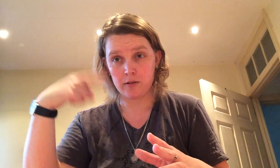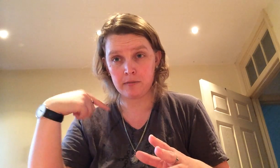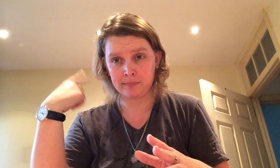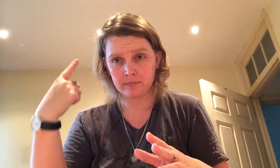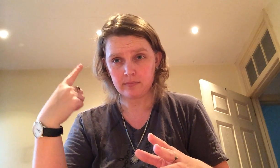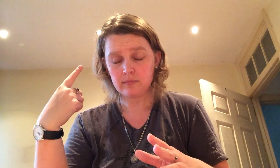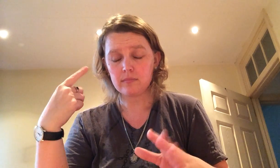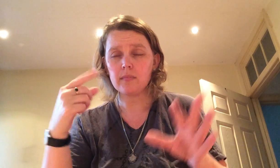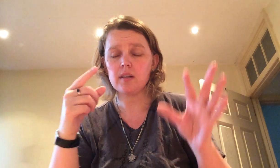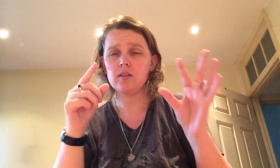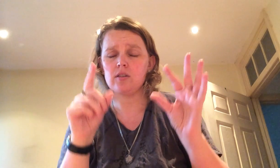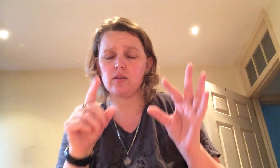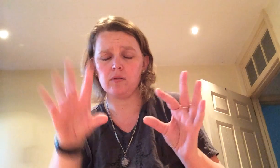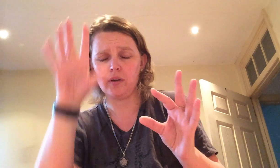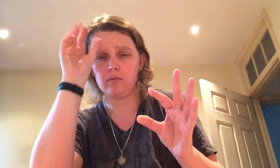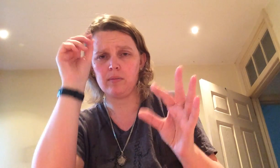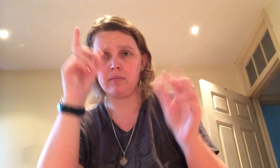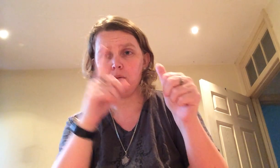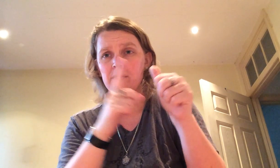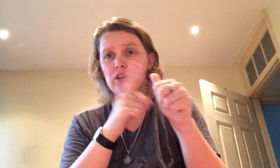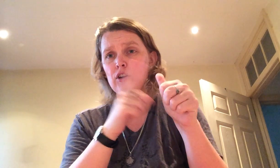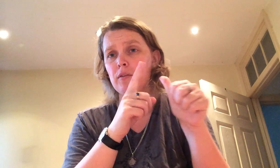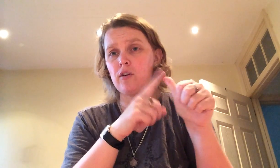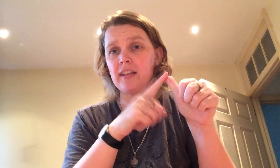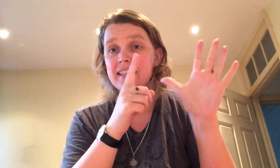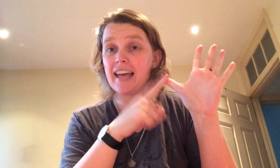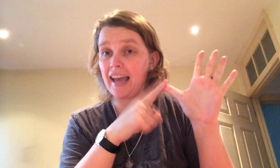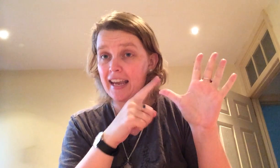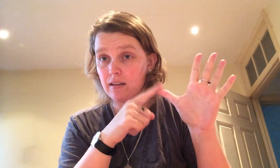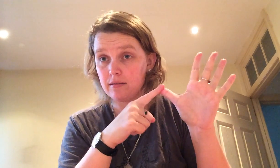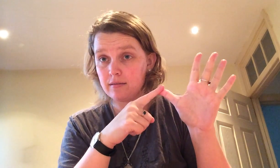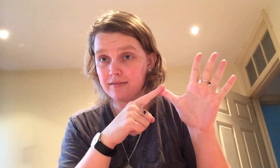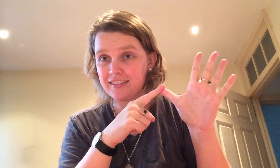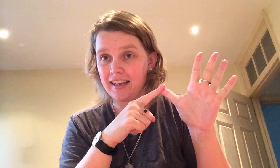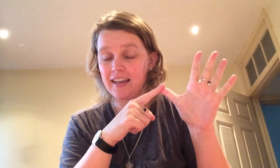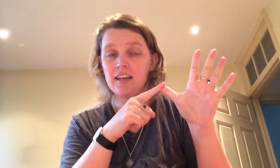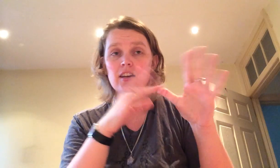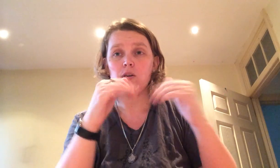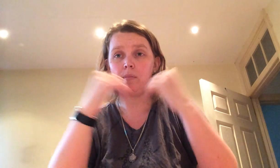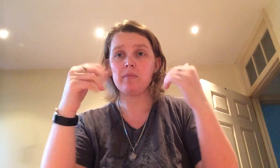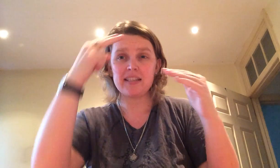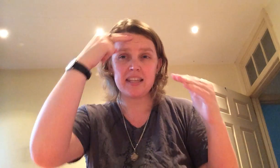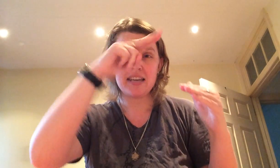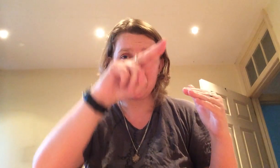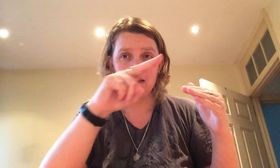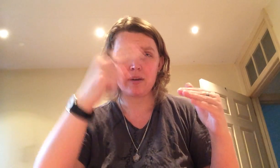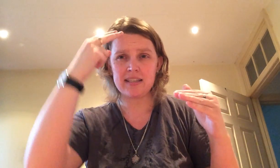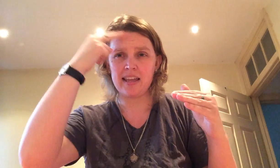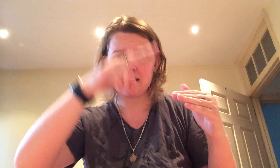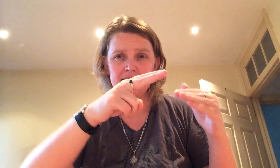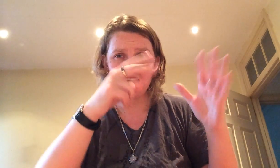sounds. So if we can remember, you've got the letter A, okay, and remember that's the name. I say that's the